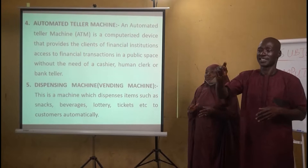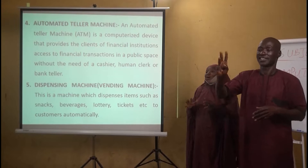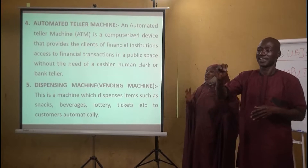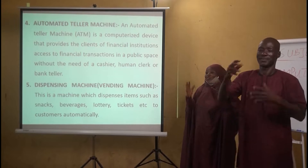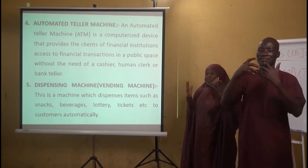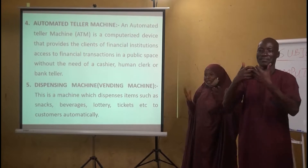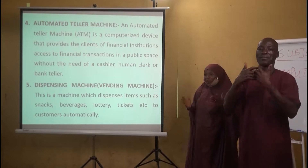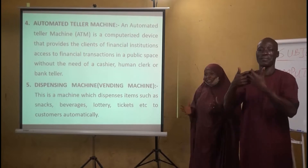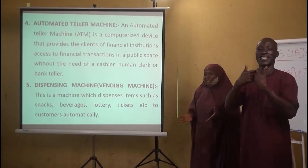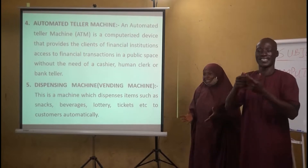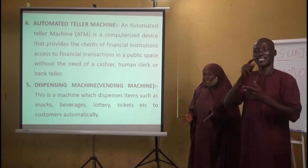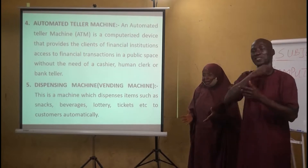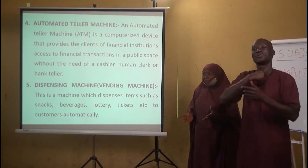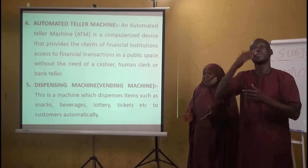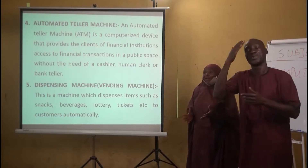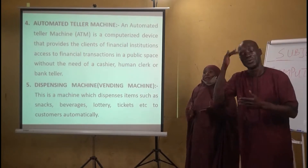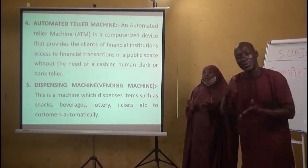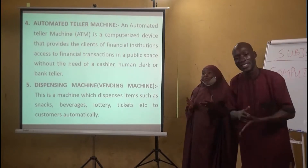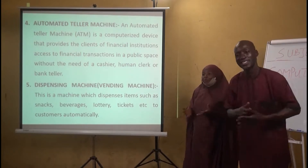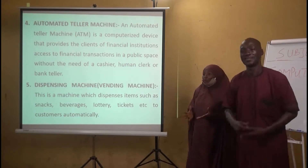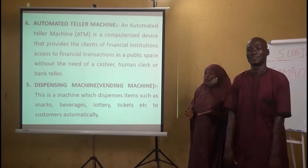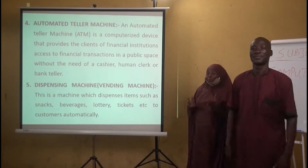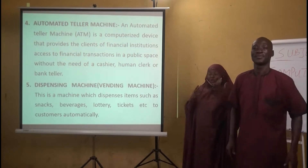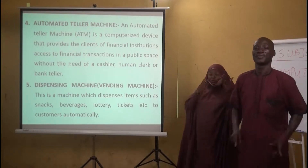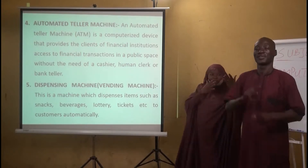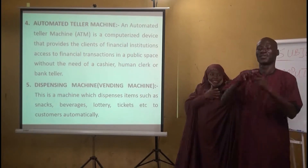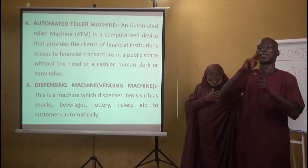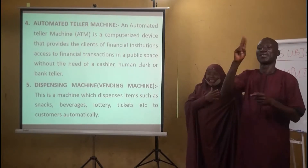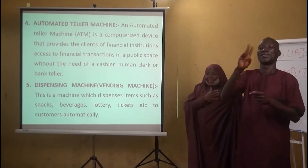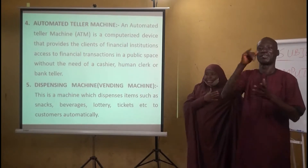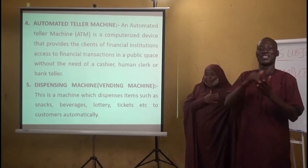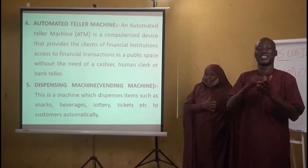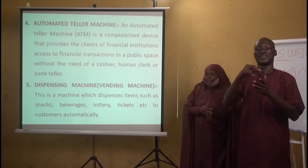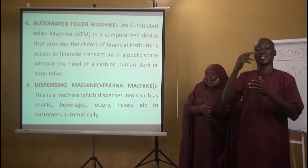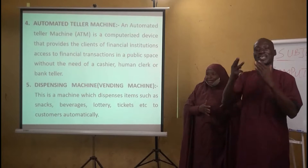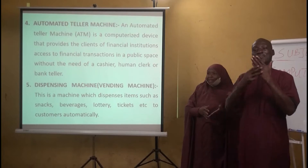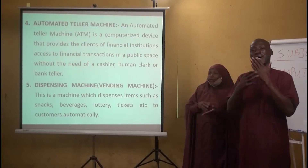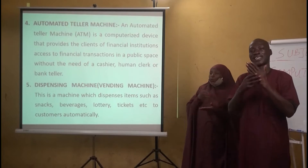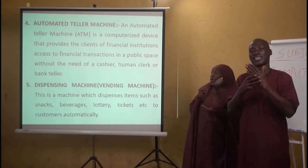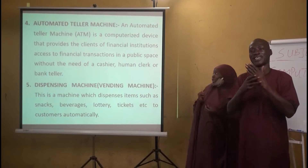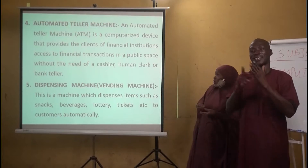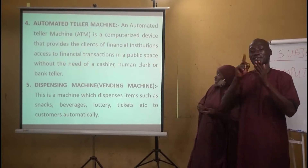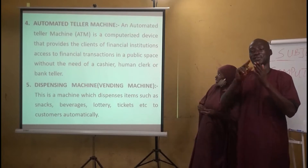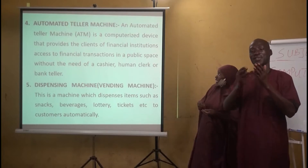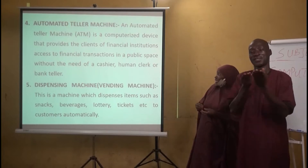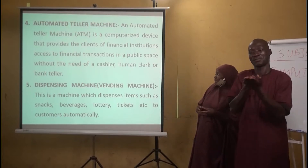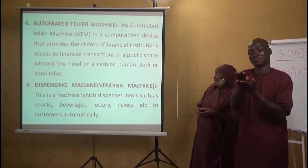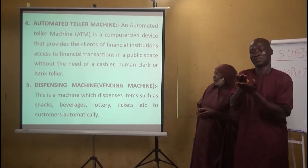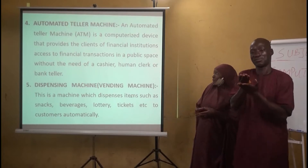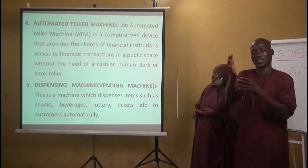are all familiar with ATM. You will see it at the bank. We use the ATM because